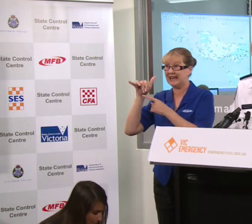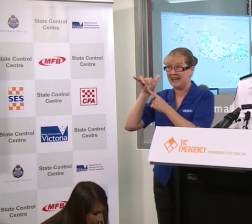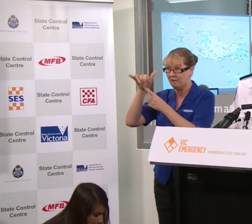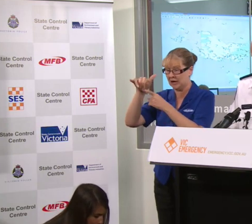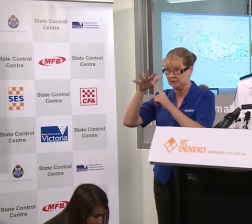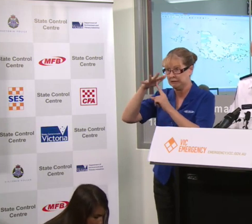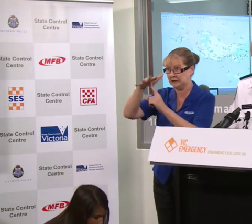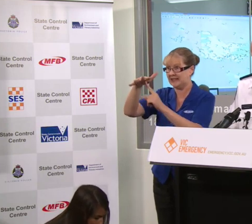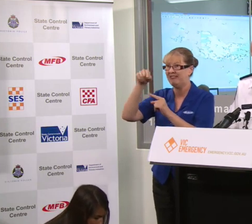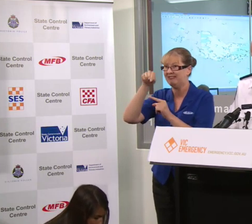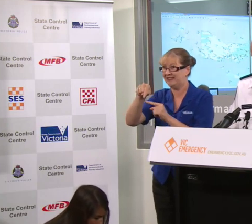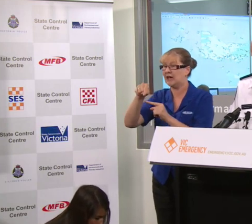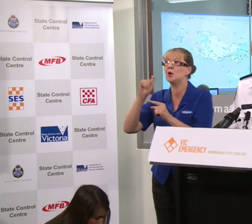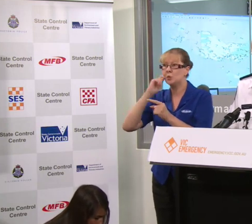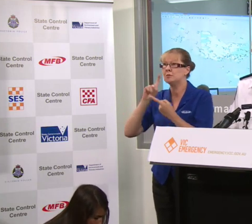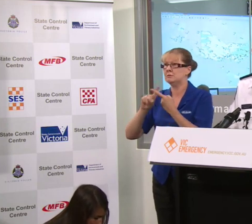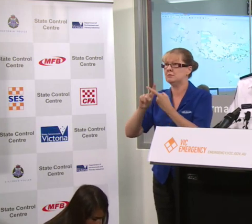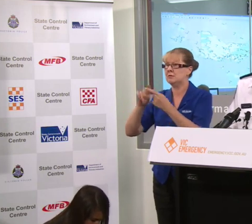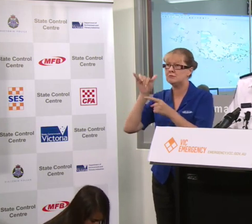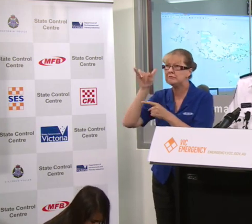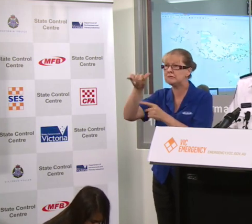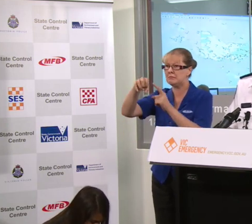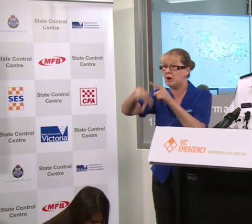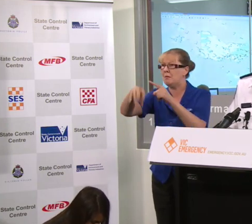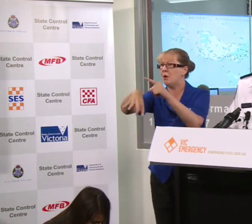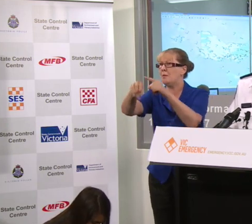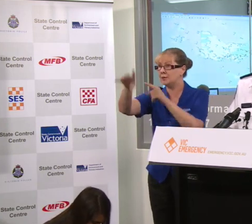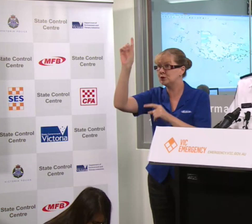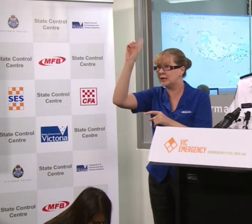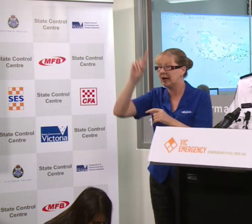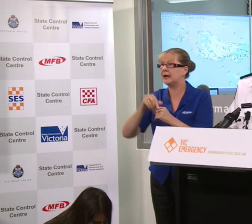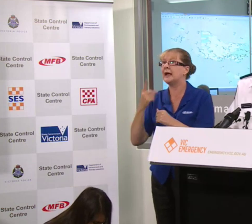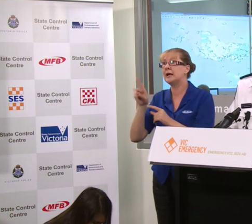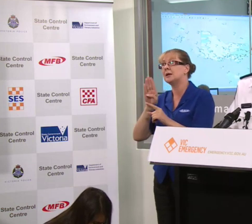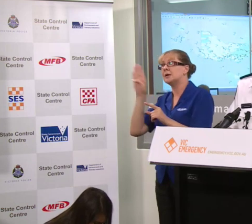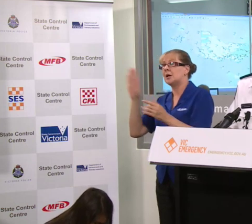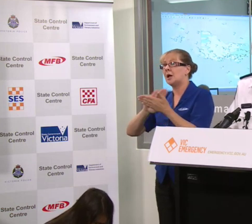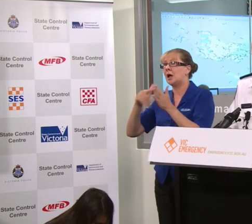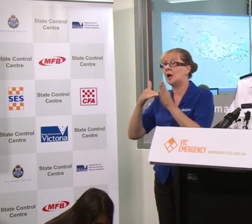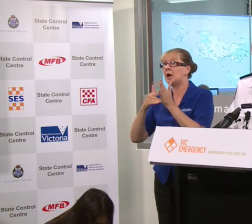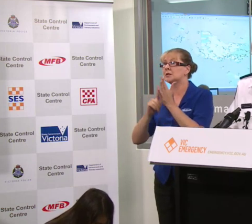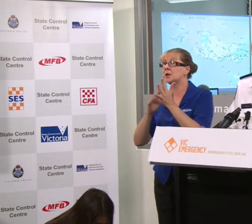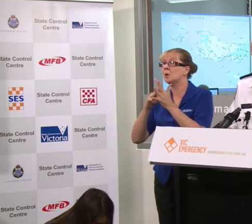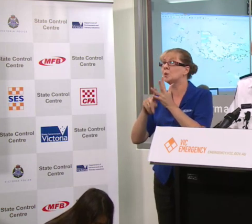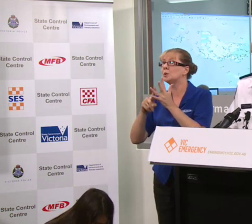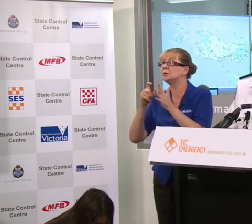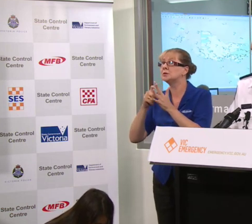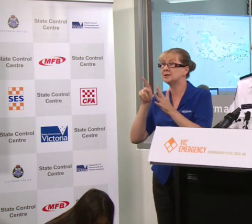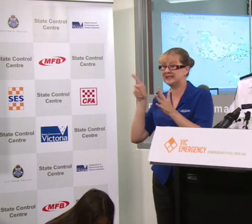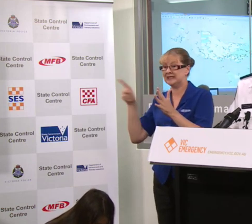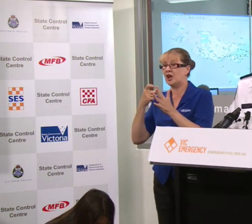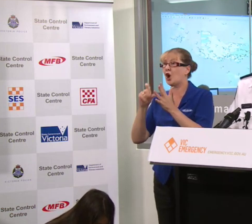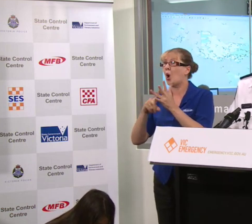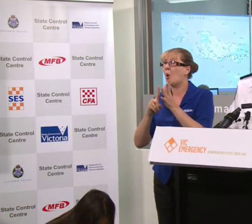in that location yesterday and have continued again today. Maul, the open cut, the Hazelwood coal mine, is still